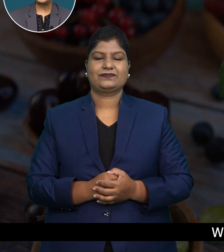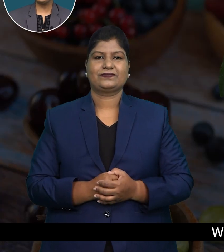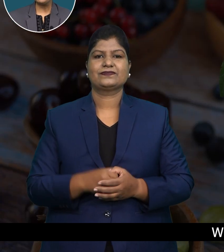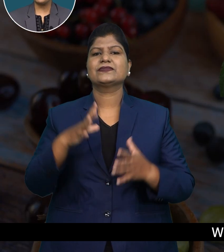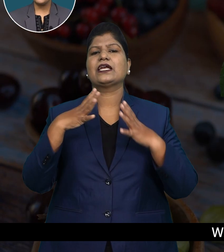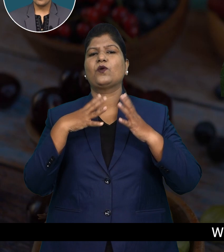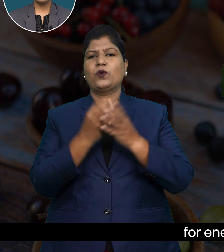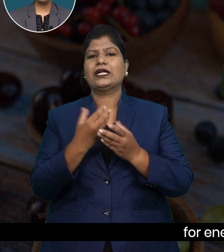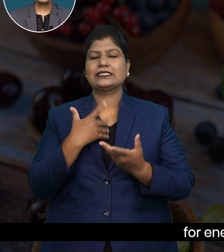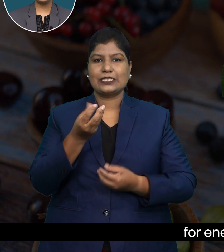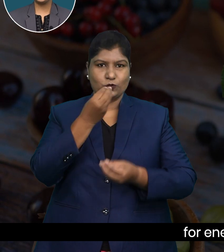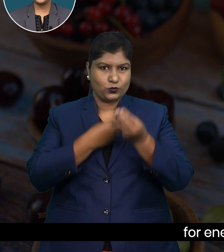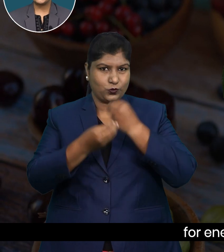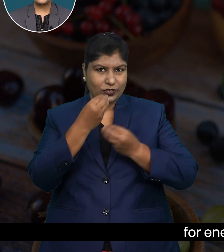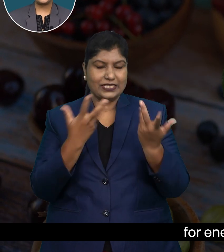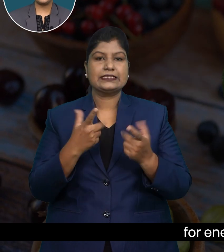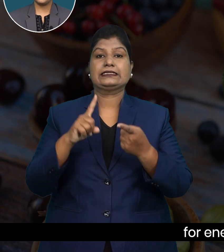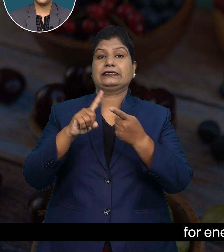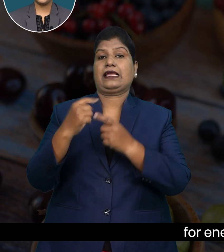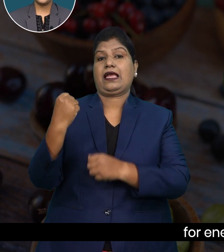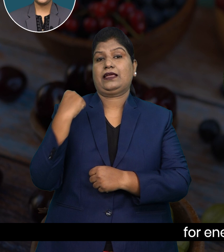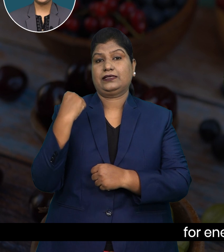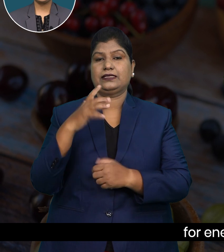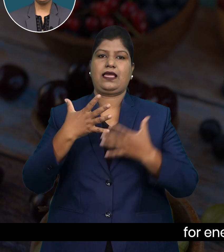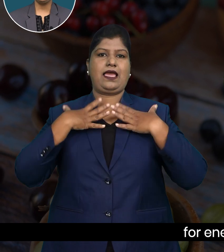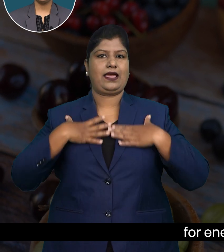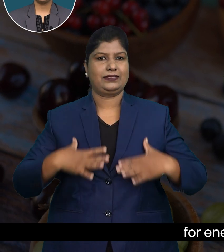We take food for energy and health.